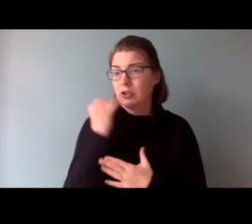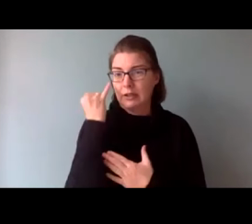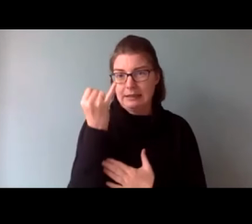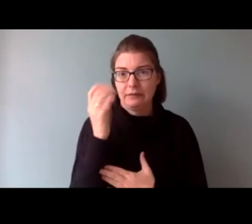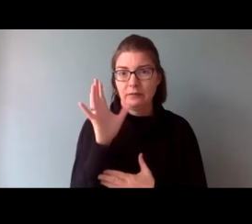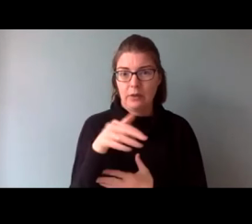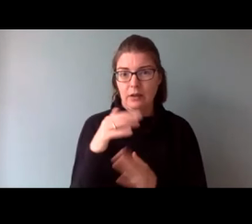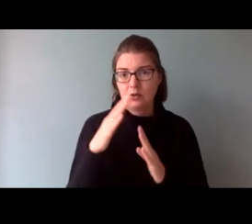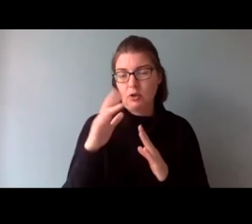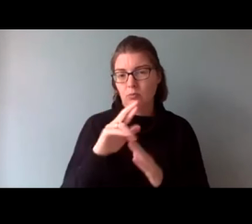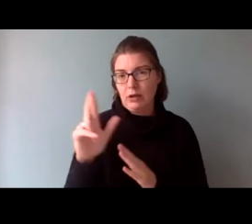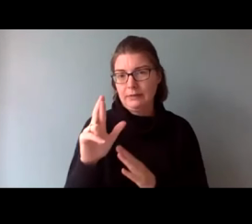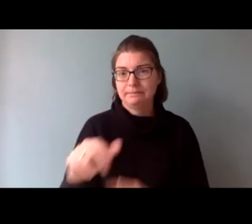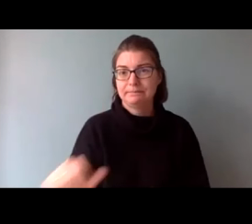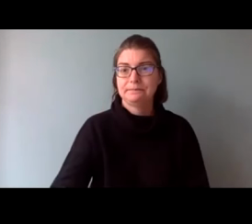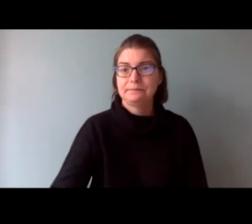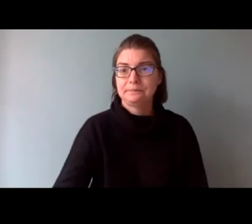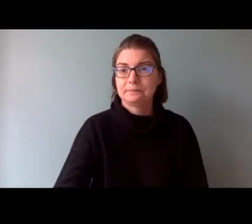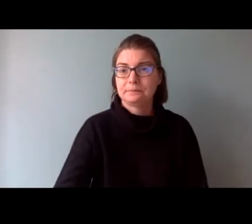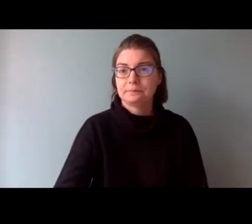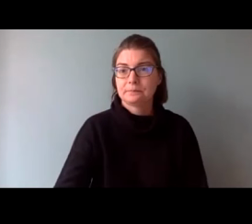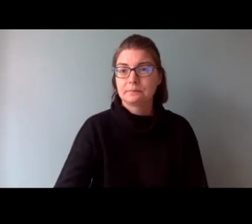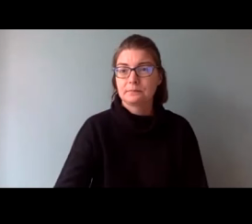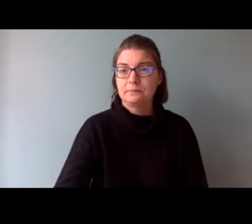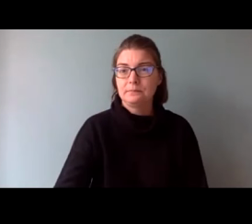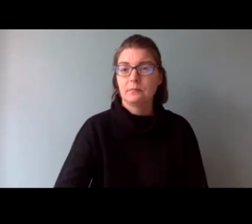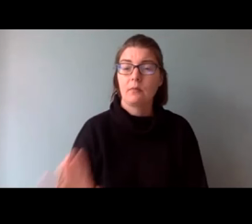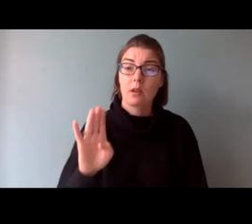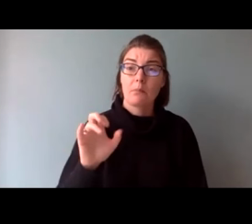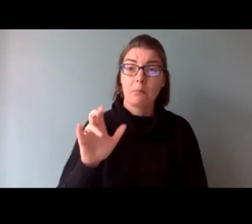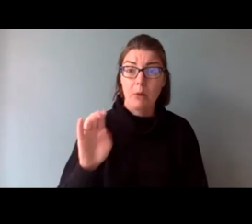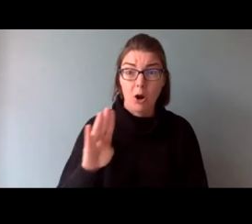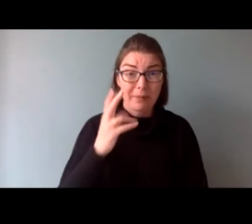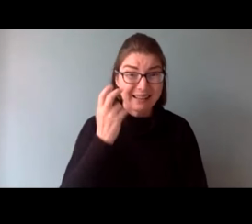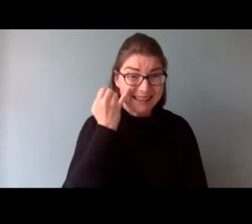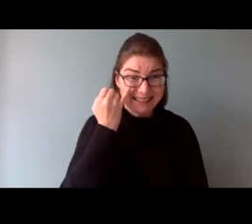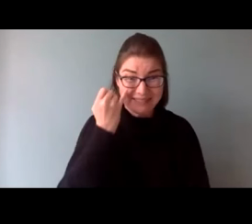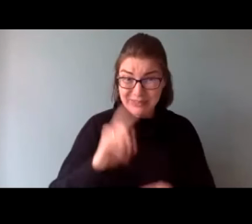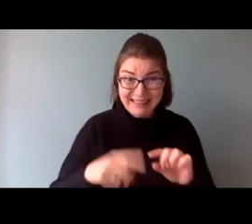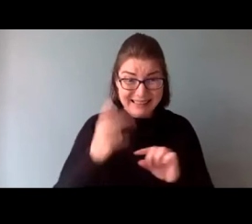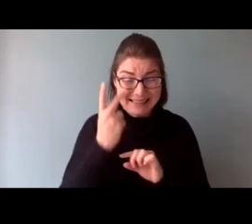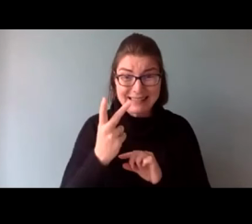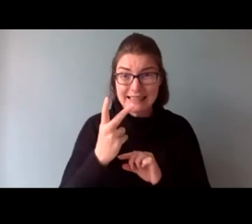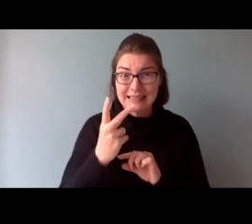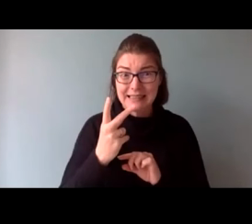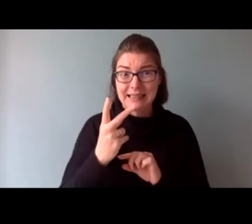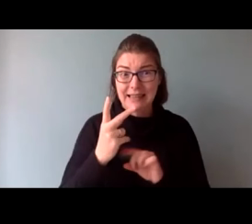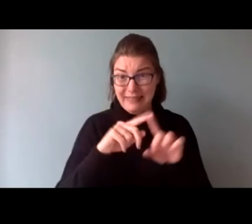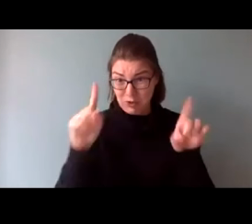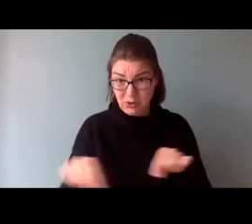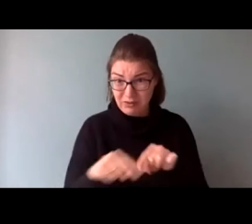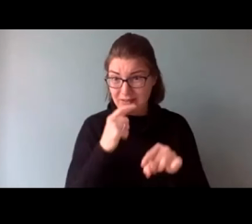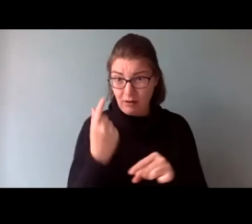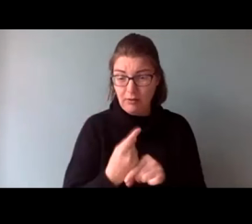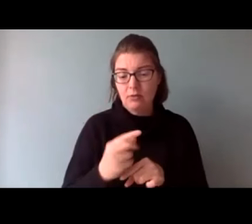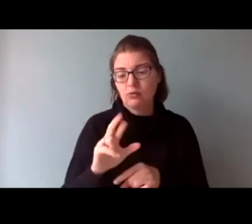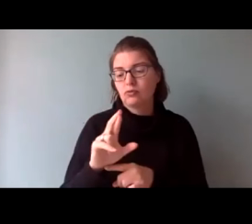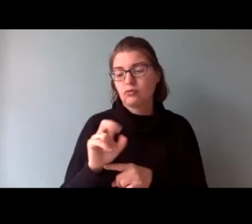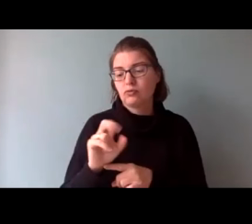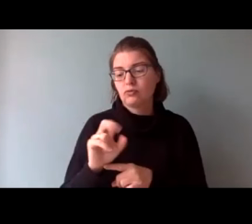the top right. And again, just hit refresh if you can't see the brainstorm screen.